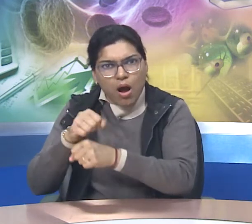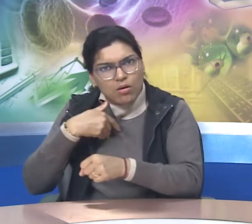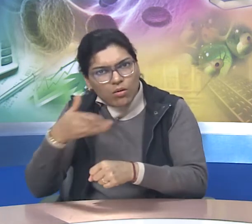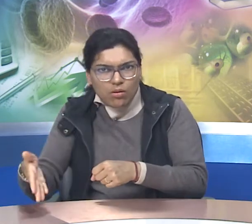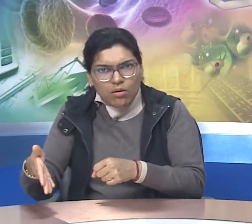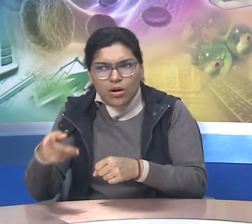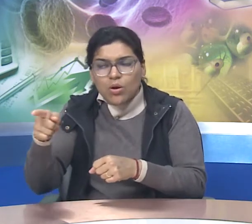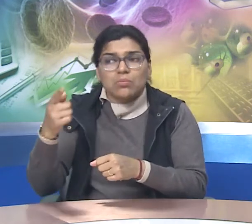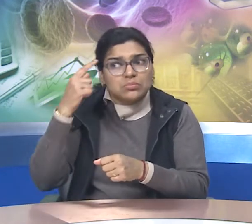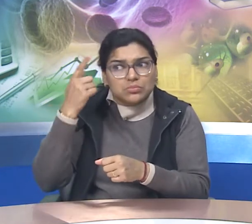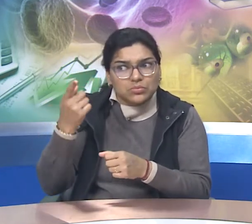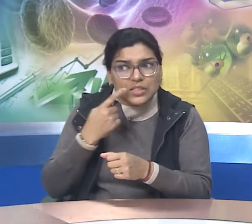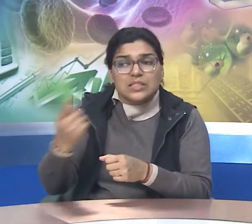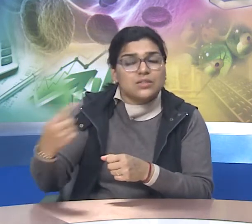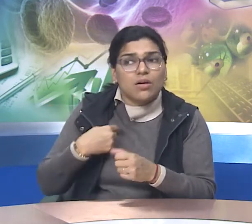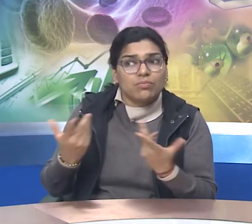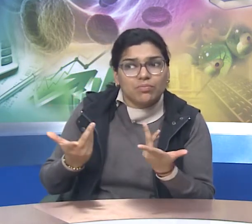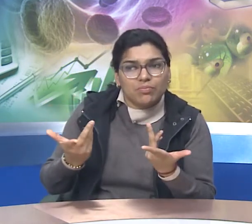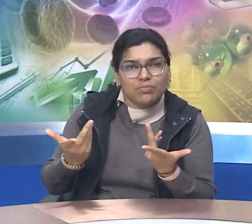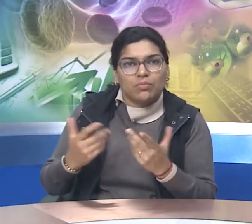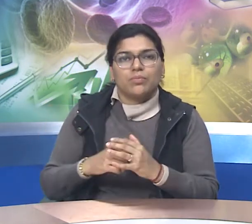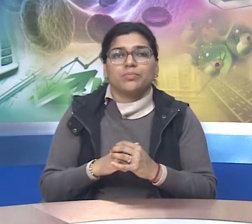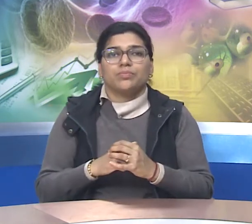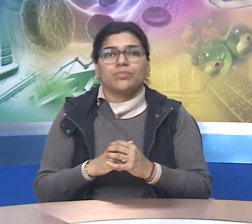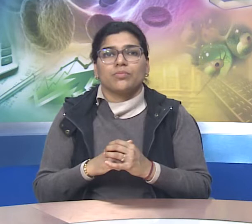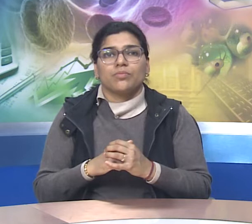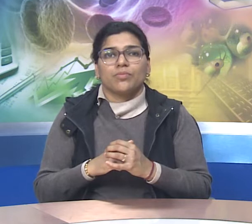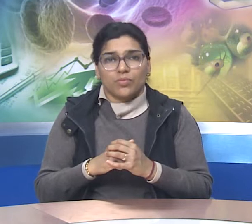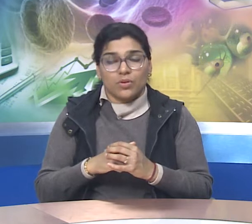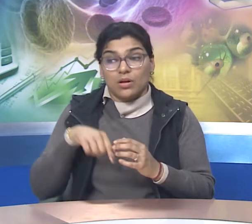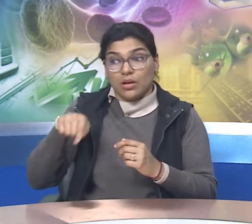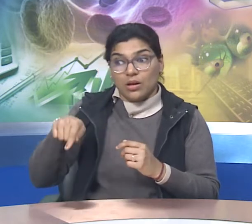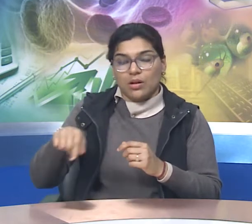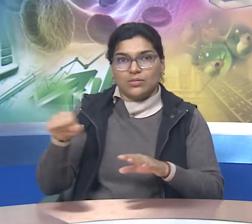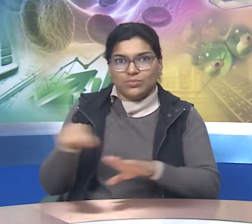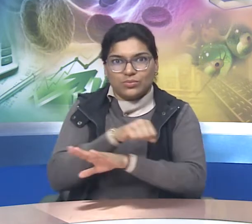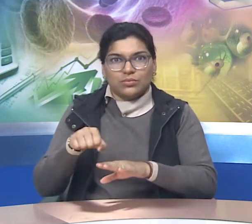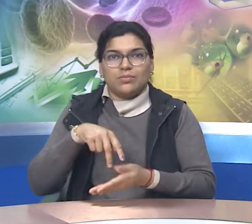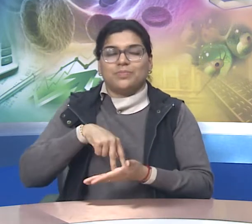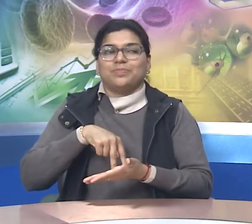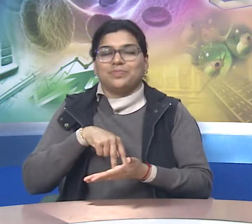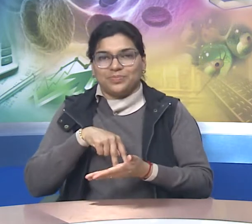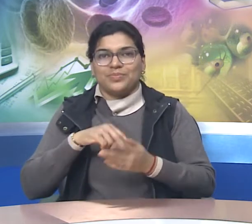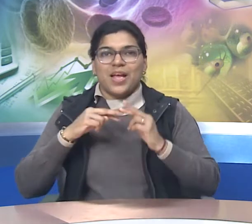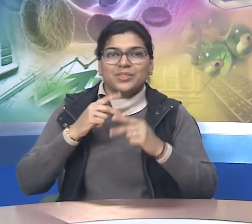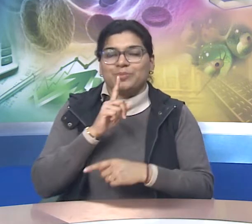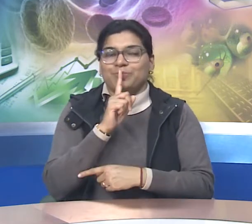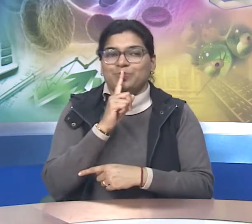What do they have to say about my working with them